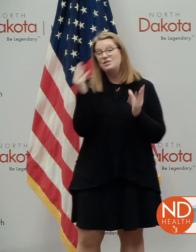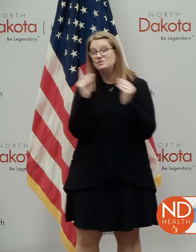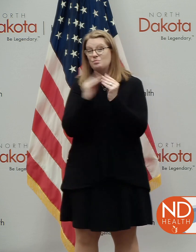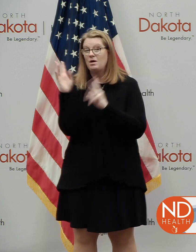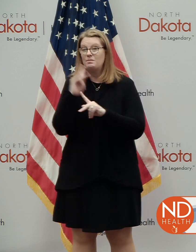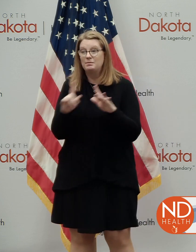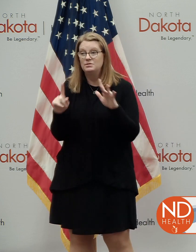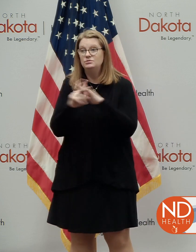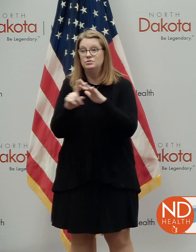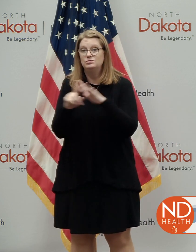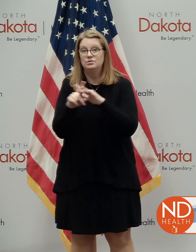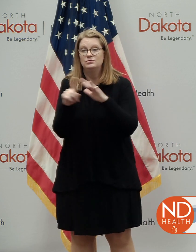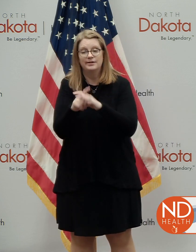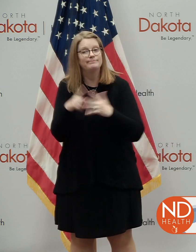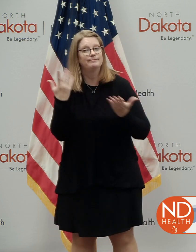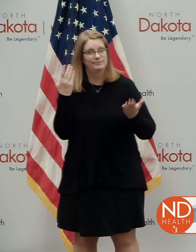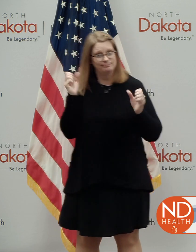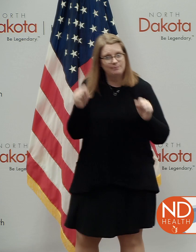waiting times become the norm.